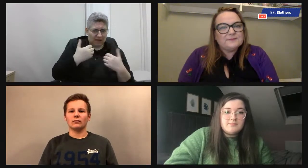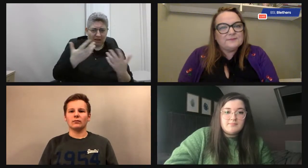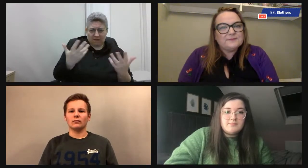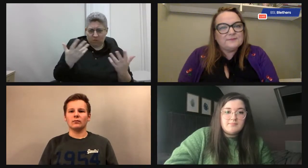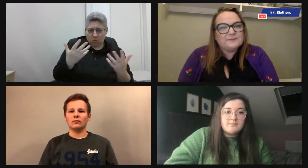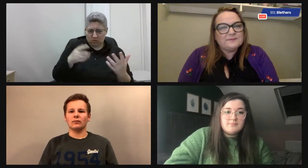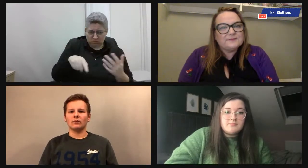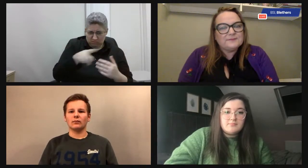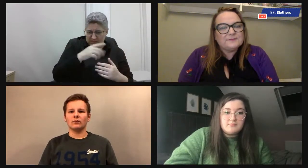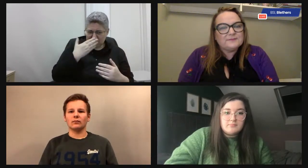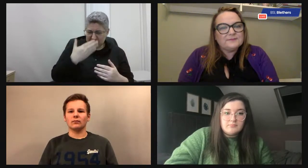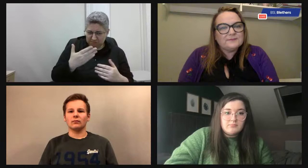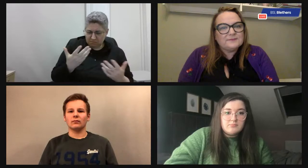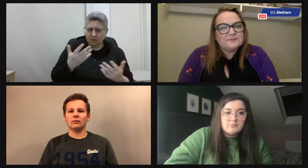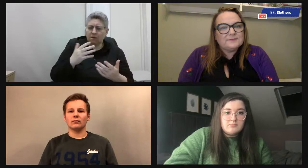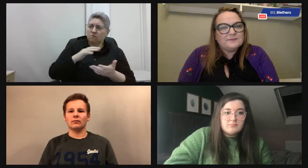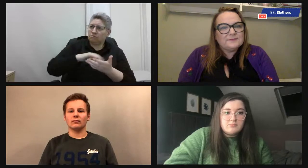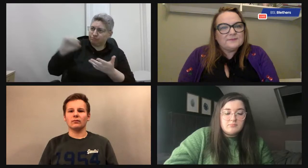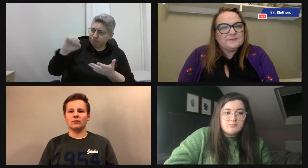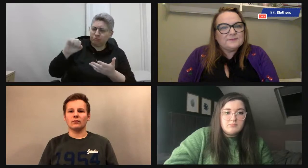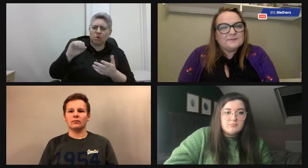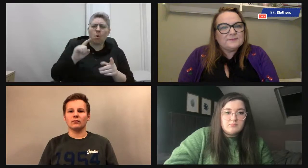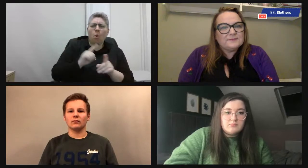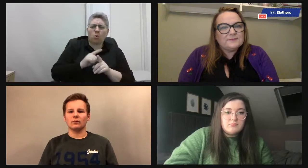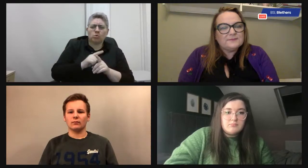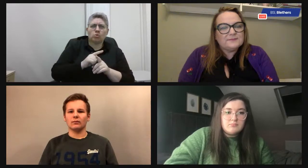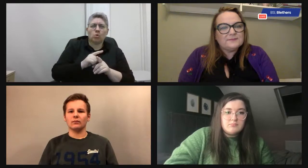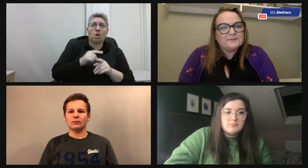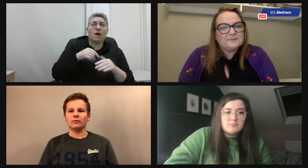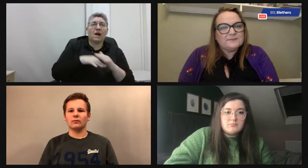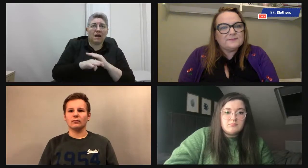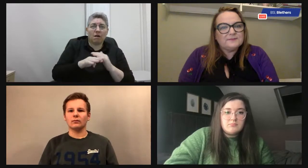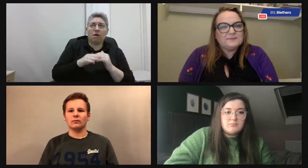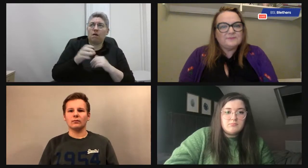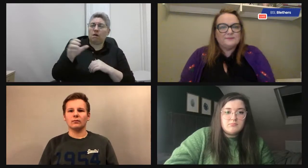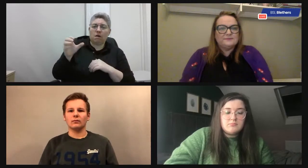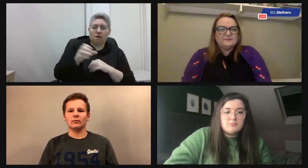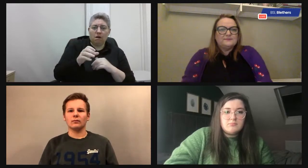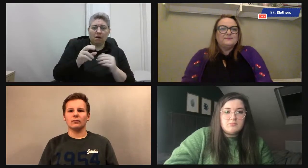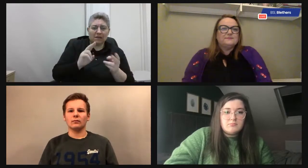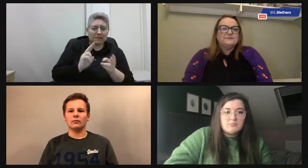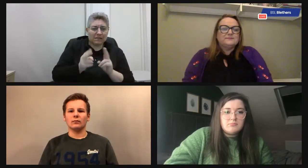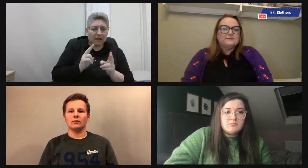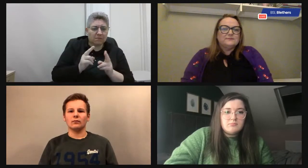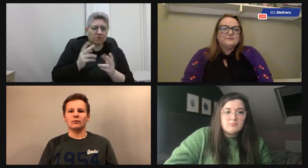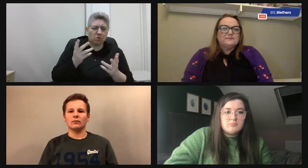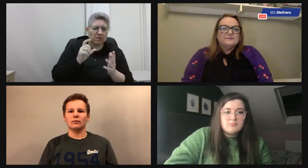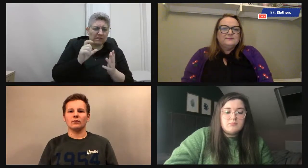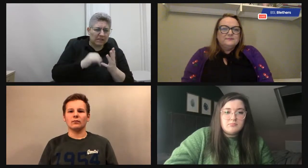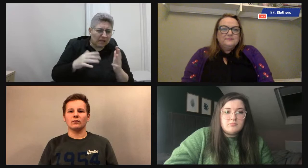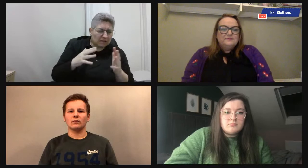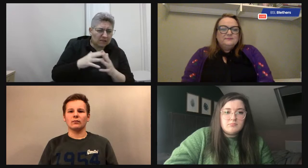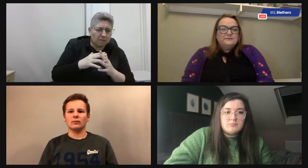about schools? I mean, we've talked about language deprivation, but also, you might